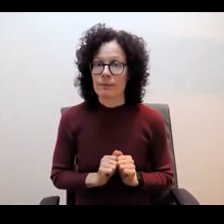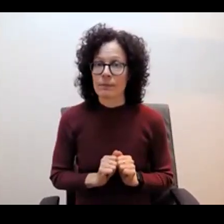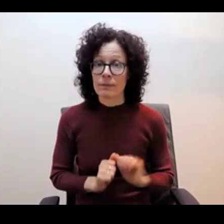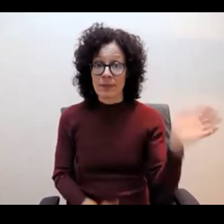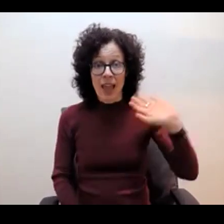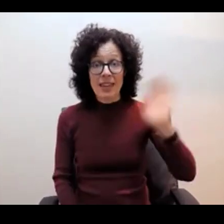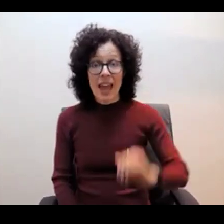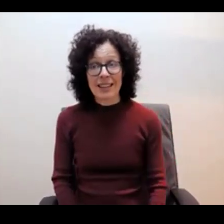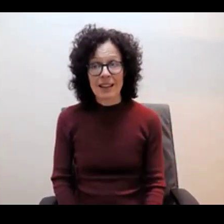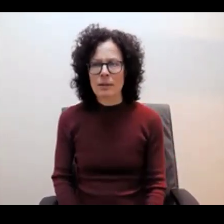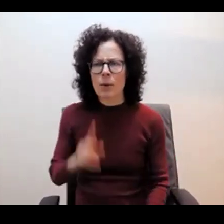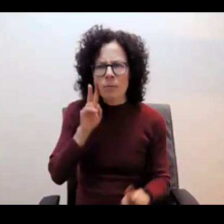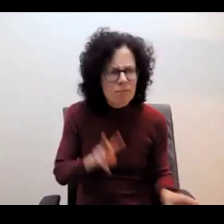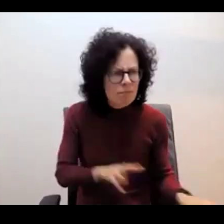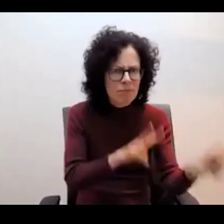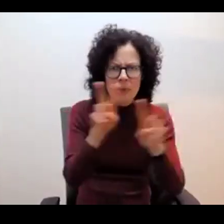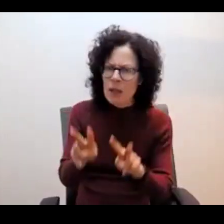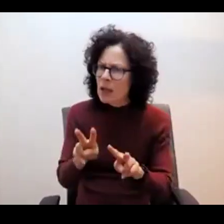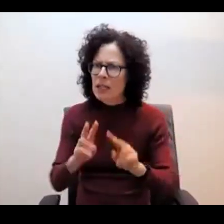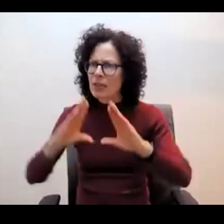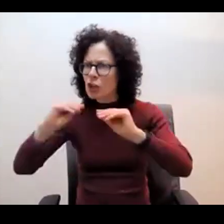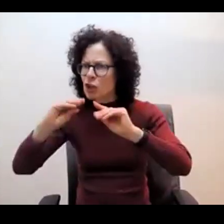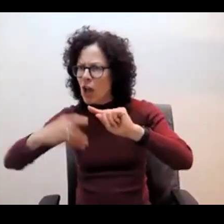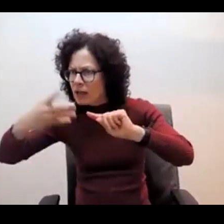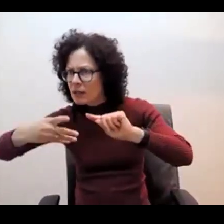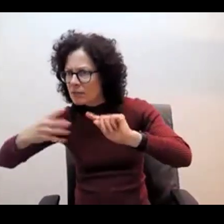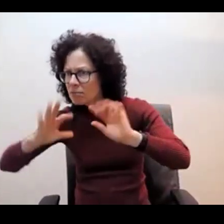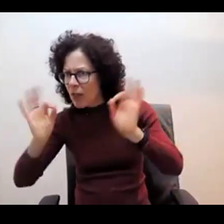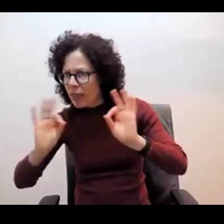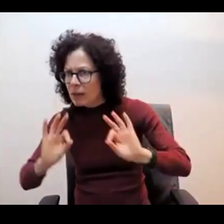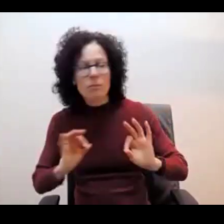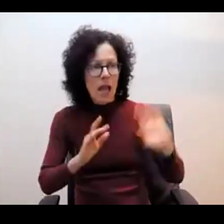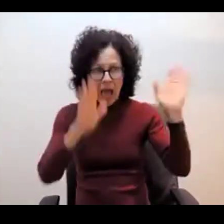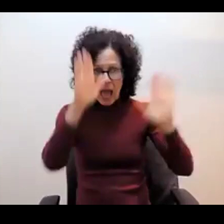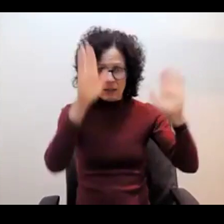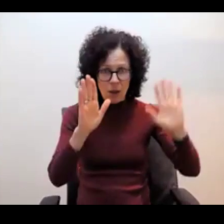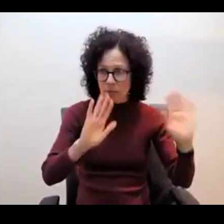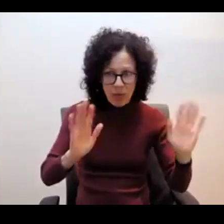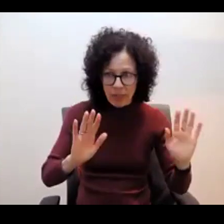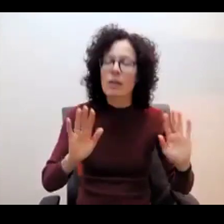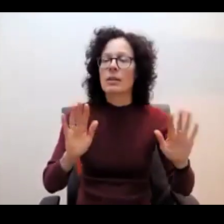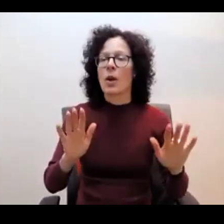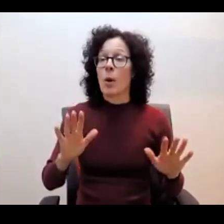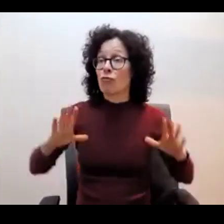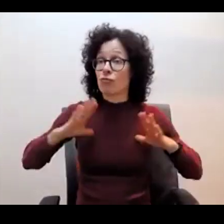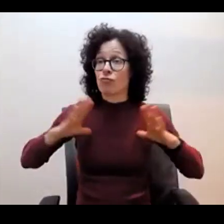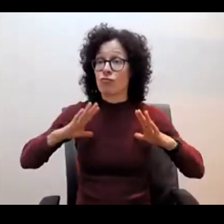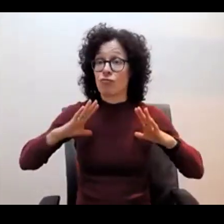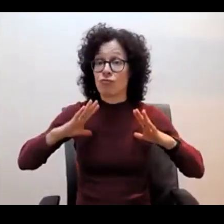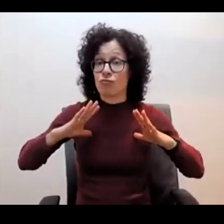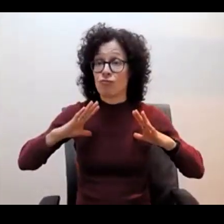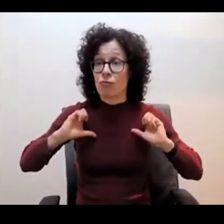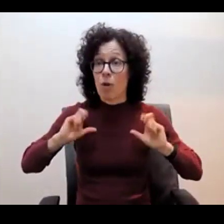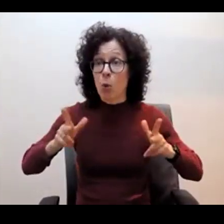Yeah, so I'm just looking, there's no messages in the chat, no hands raised. So we're all okay with